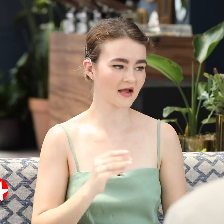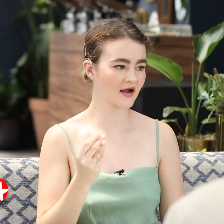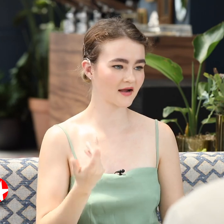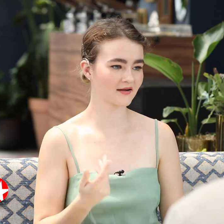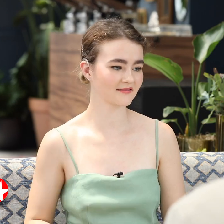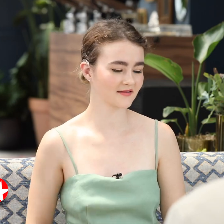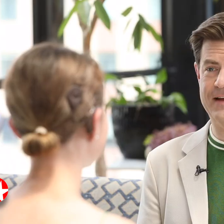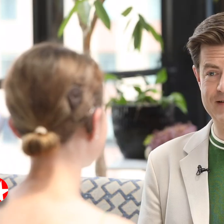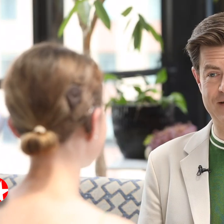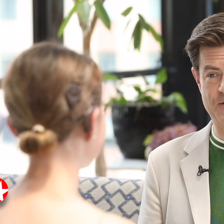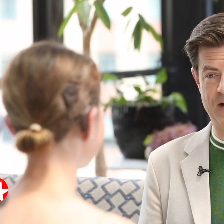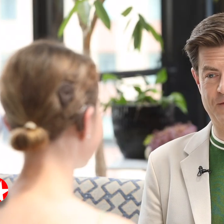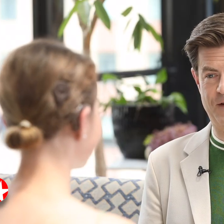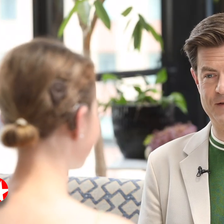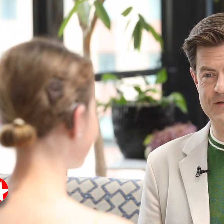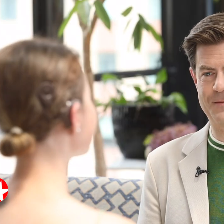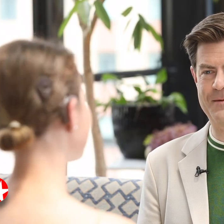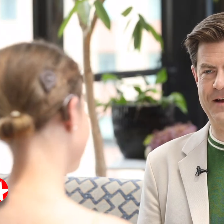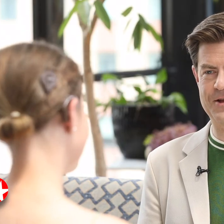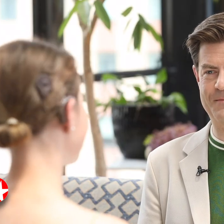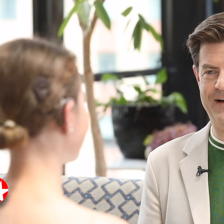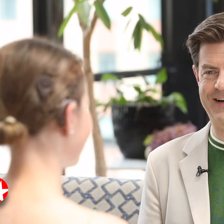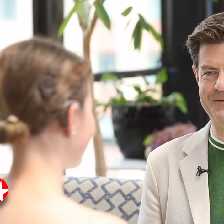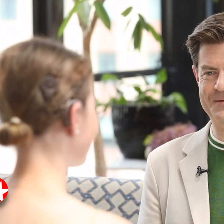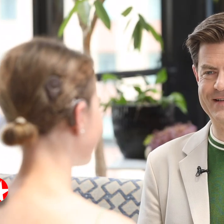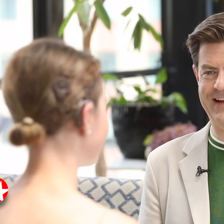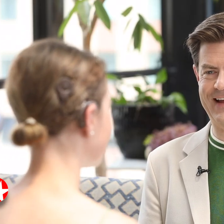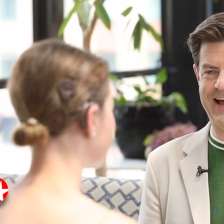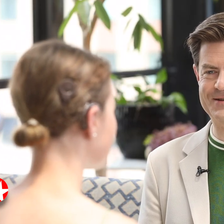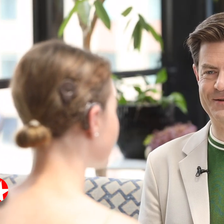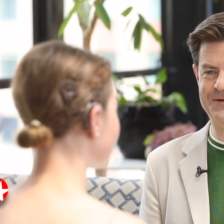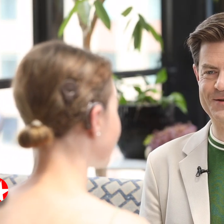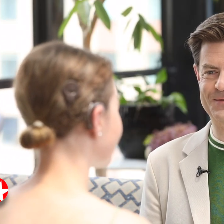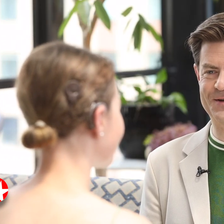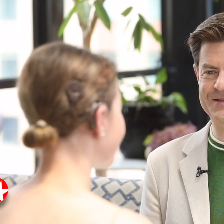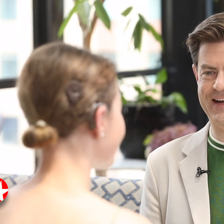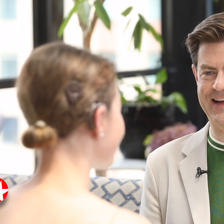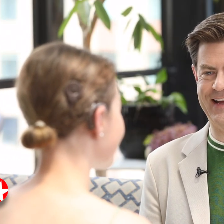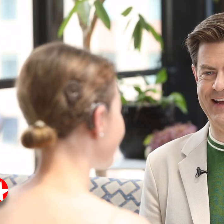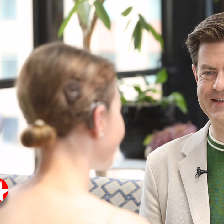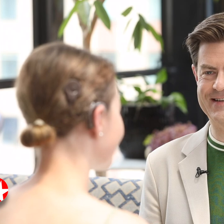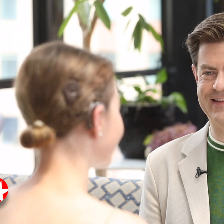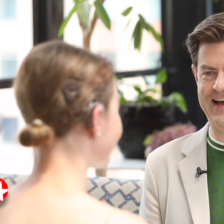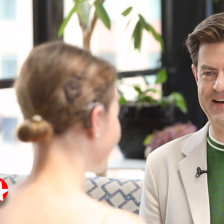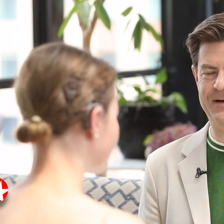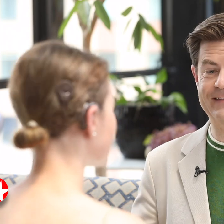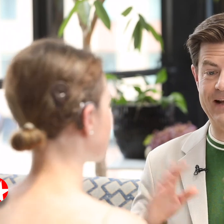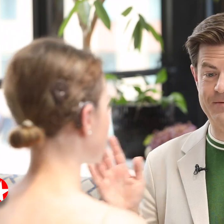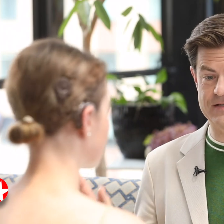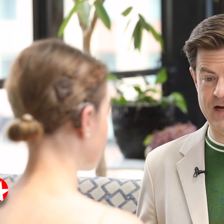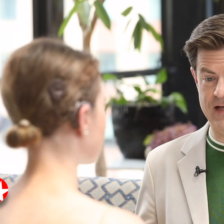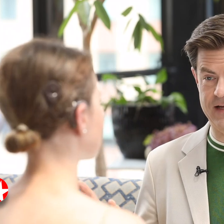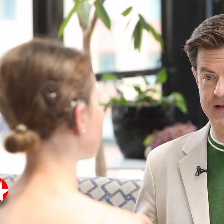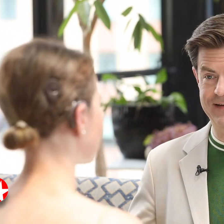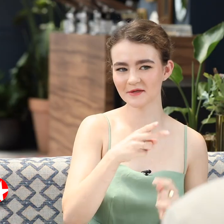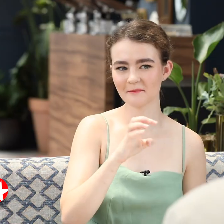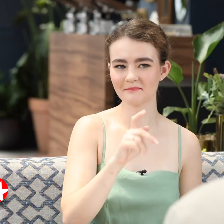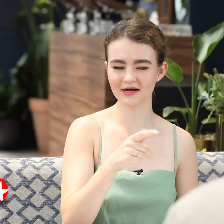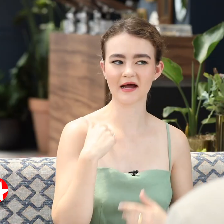experience. Puck is a great role. So tell me about your Puck. What was it like as your first role digging into that? Puck has a lot of personality. I think I